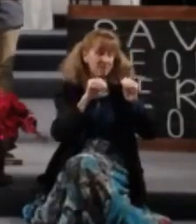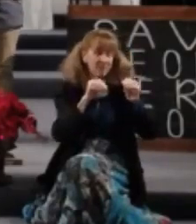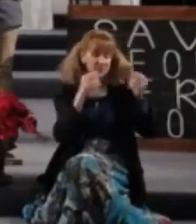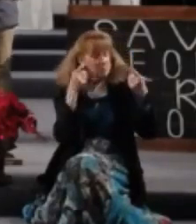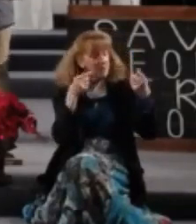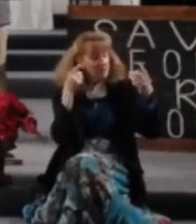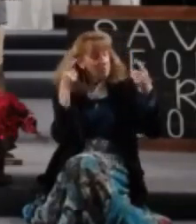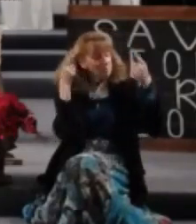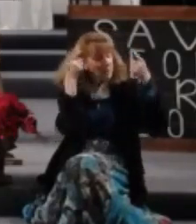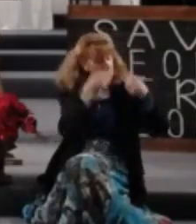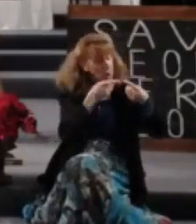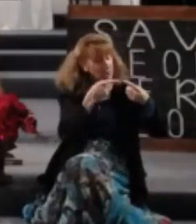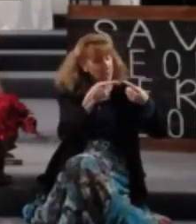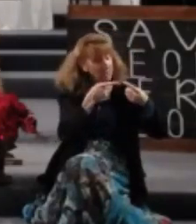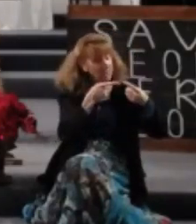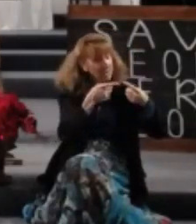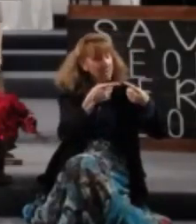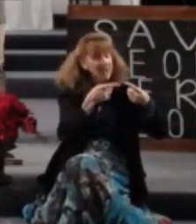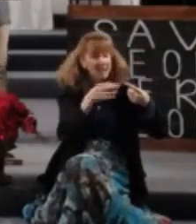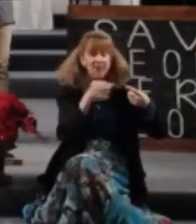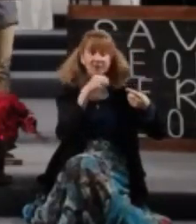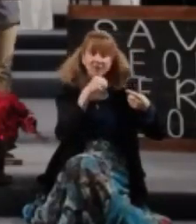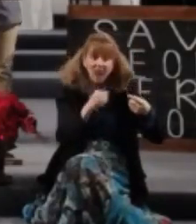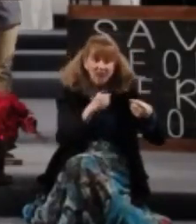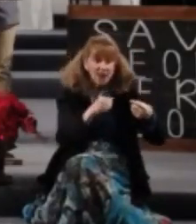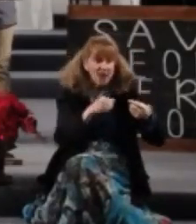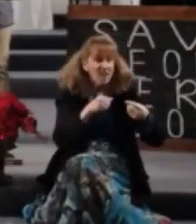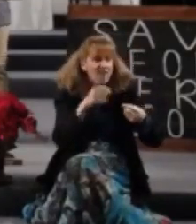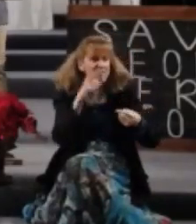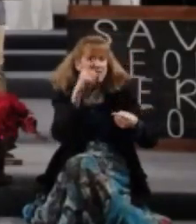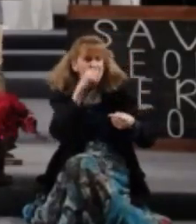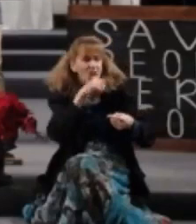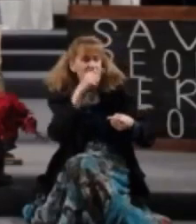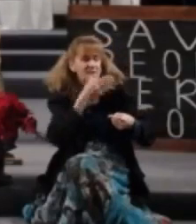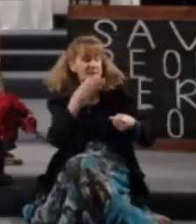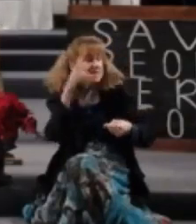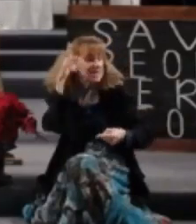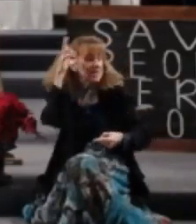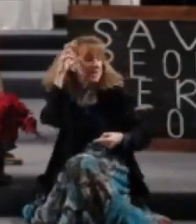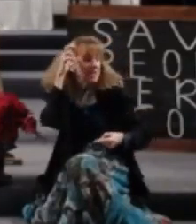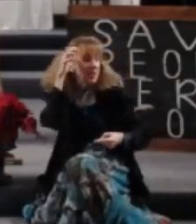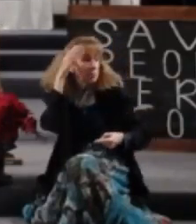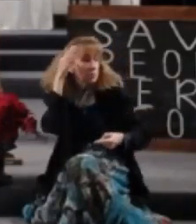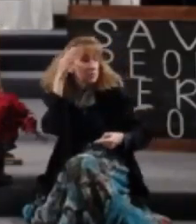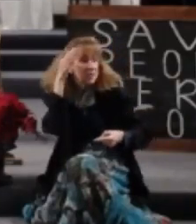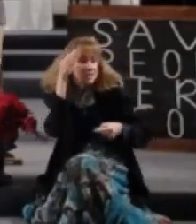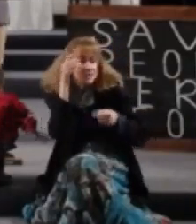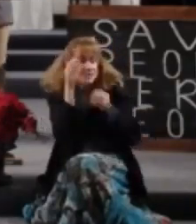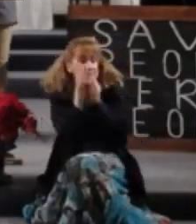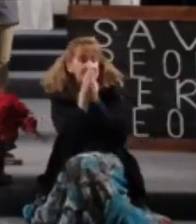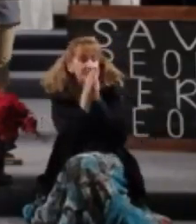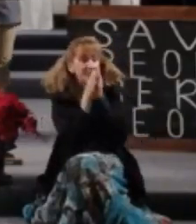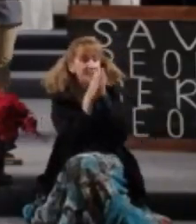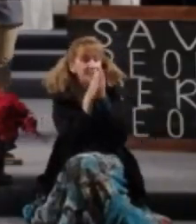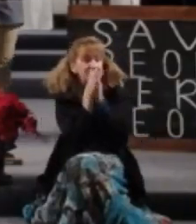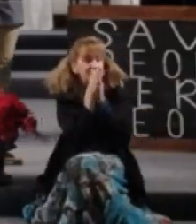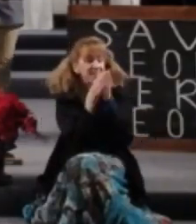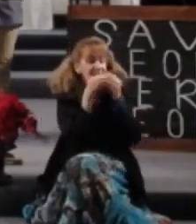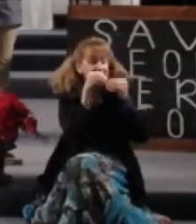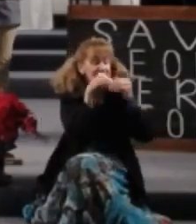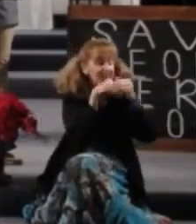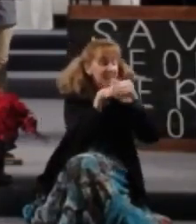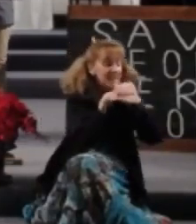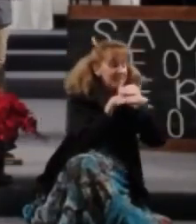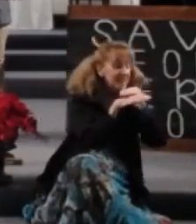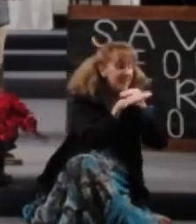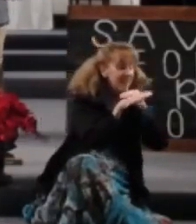in our lives, then heresy, false teaching, is just waiting to slip in. If we don't